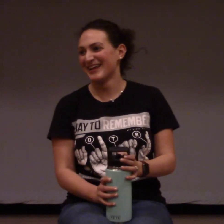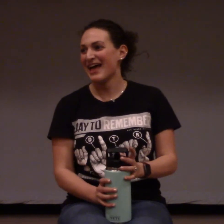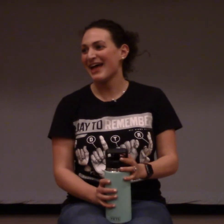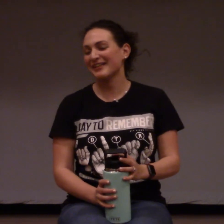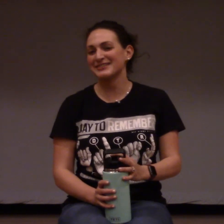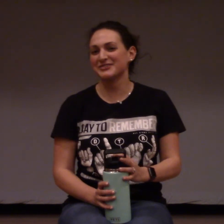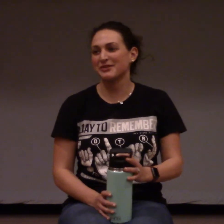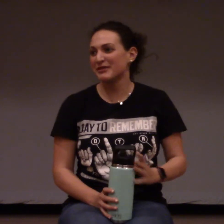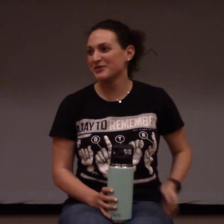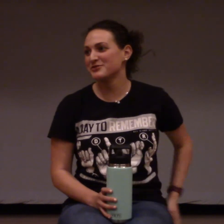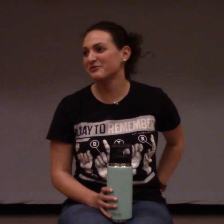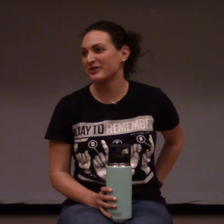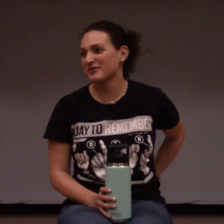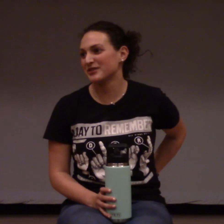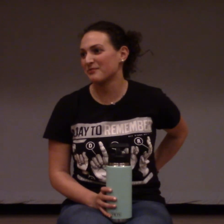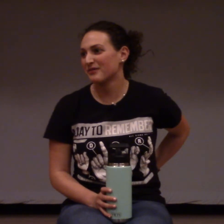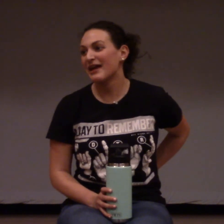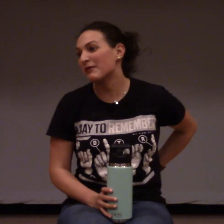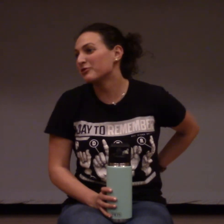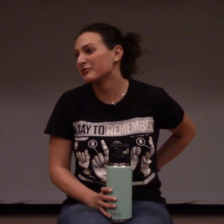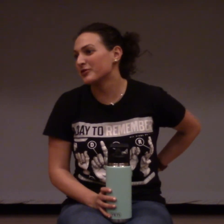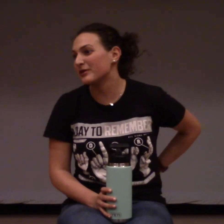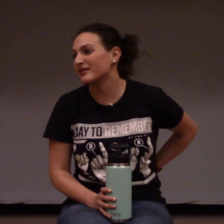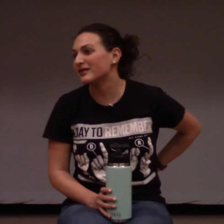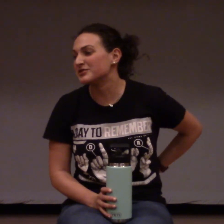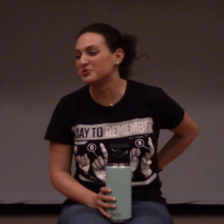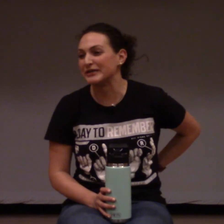Hey, at least there's going to be the YouTube videos up, and we'll review it in 2 weeks.